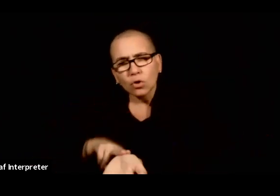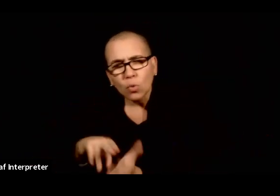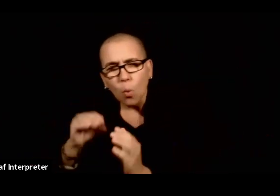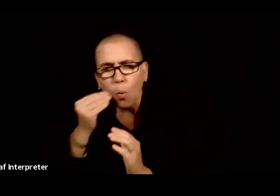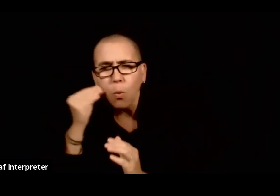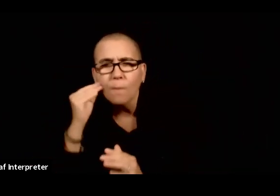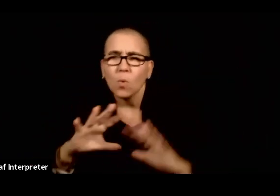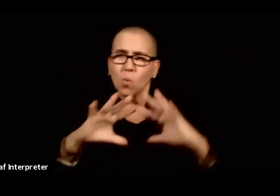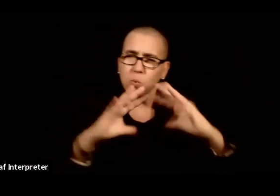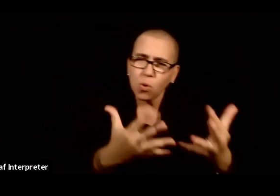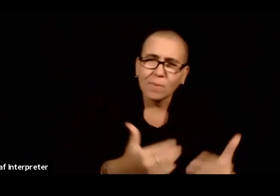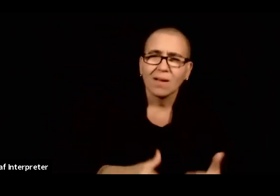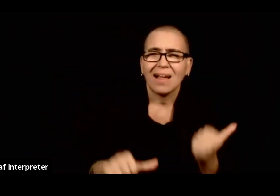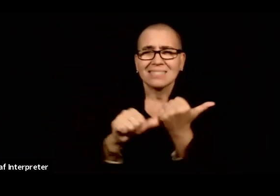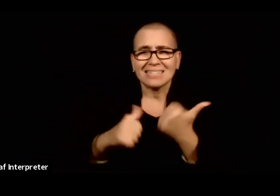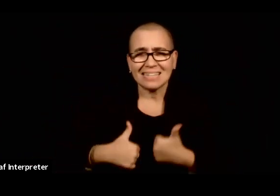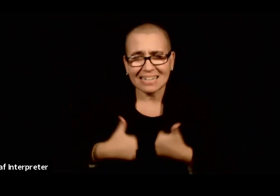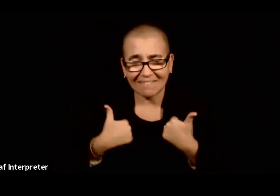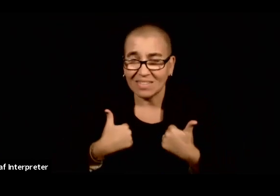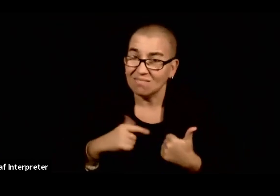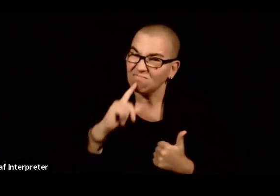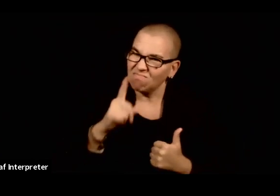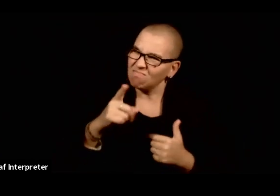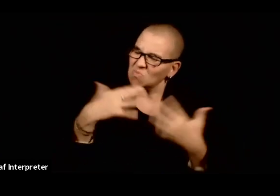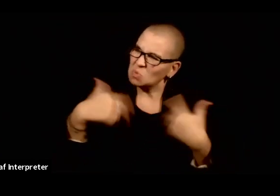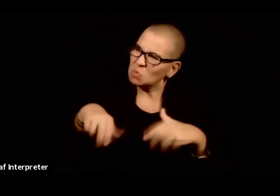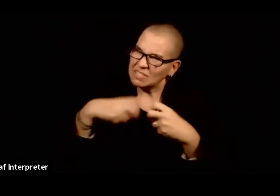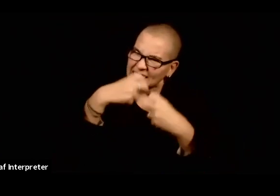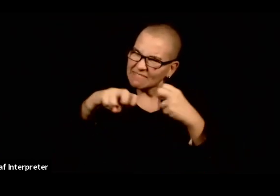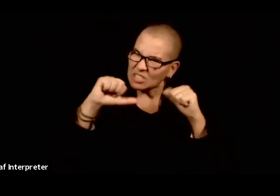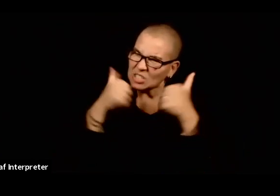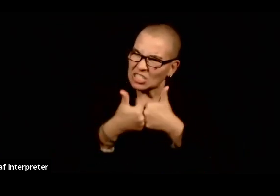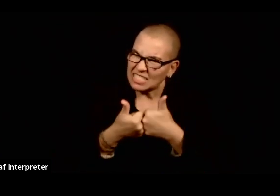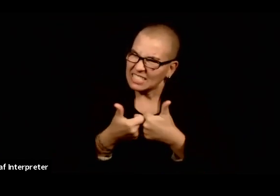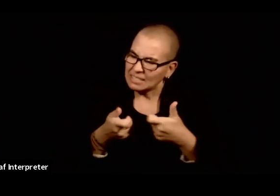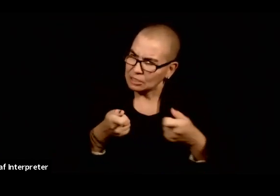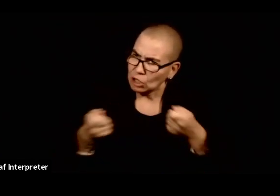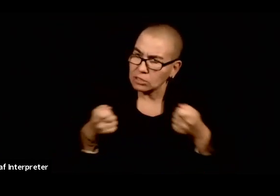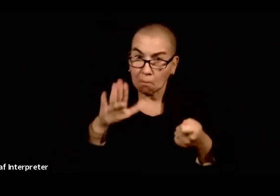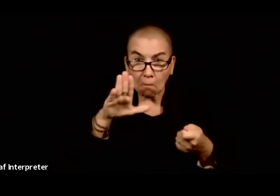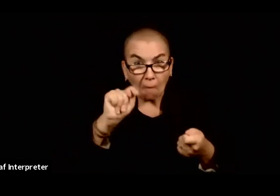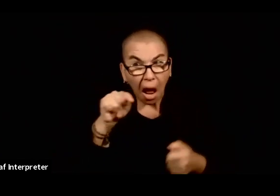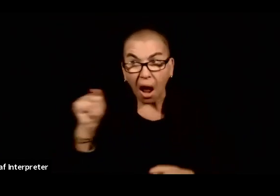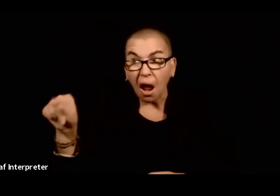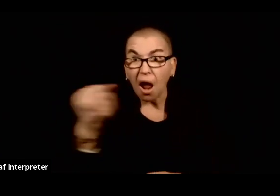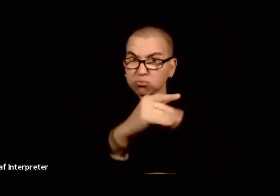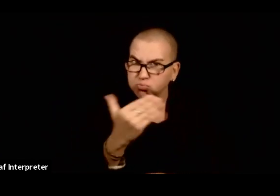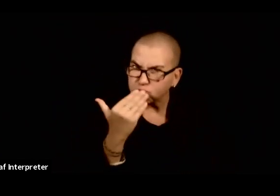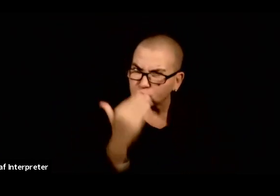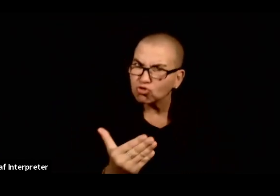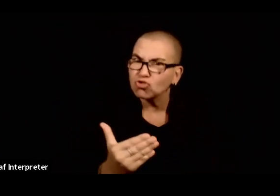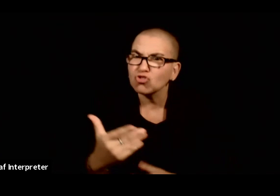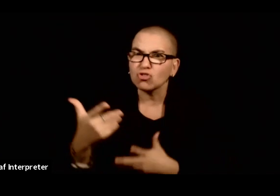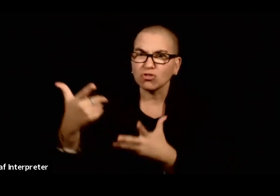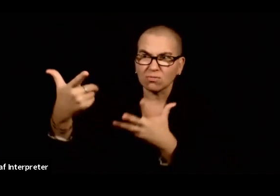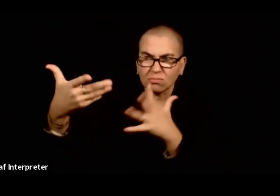and have gotten significantly better in partnership with the state health department and other resources